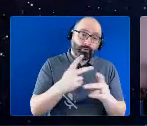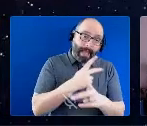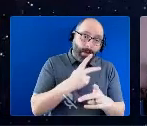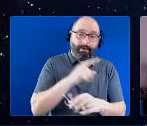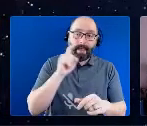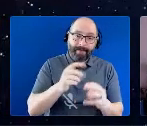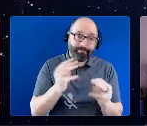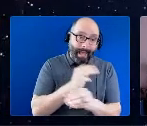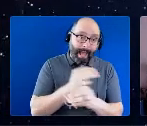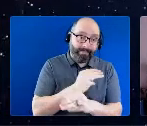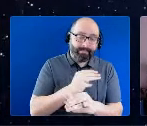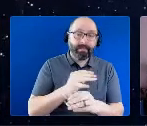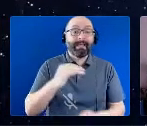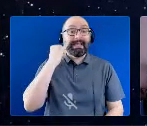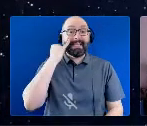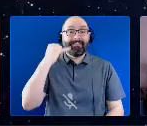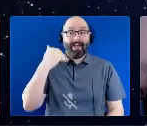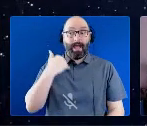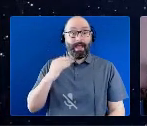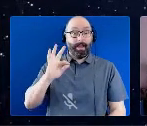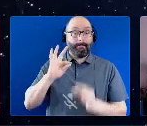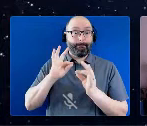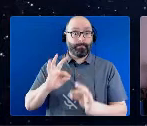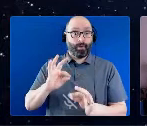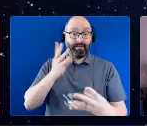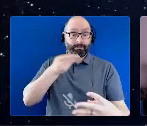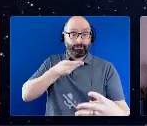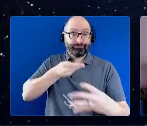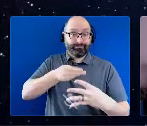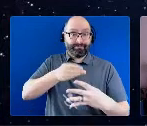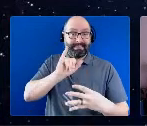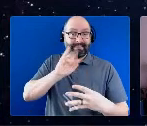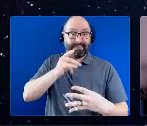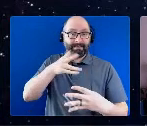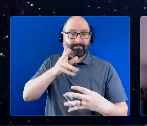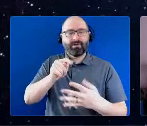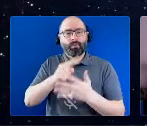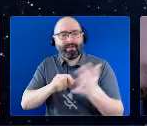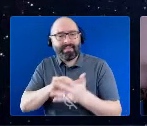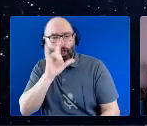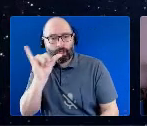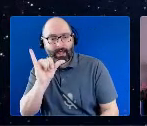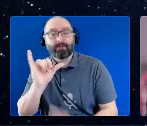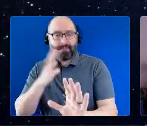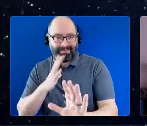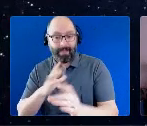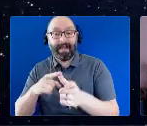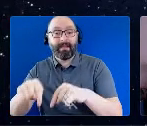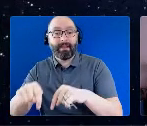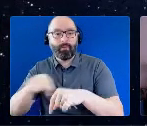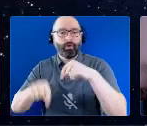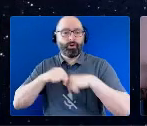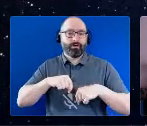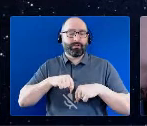if I had the perfect data input, what would that look like for me to do this calculation? And then you can kind of keep working back from there, as opposed to working